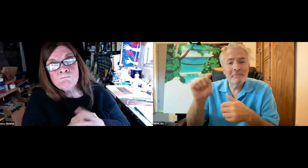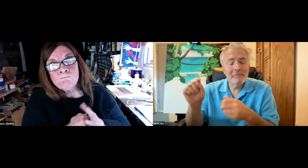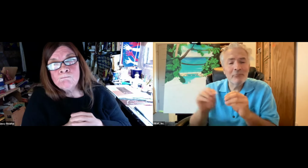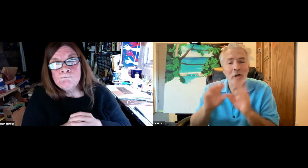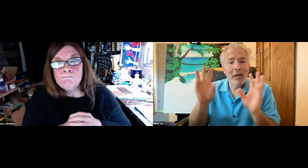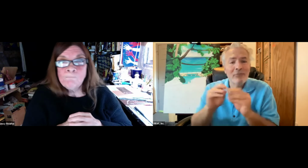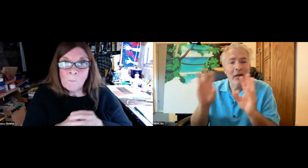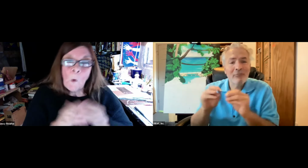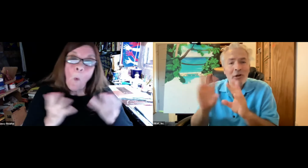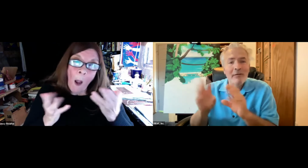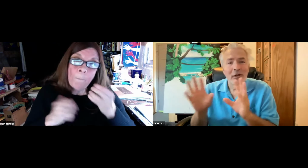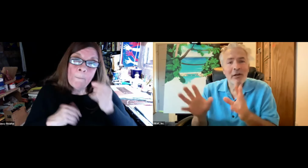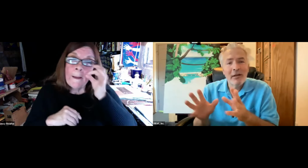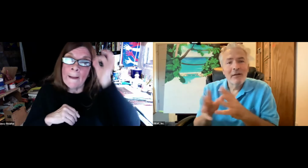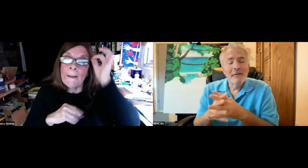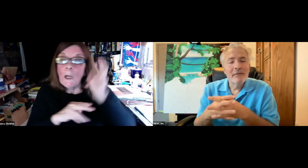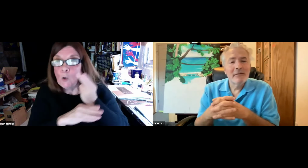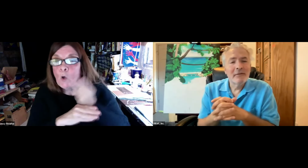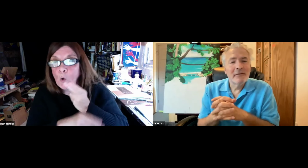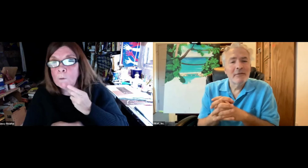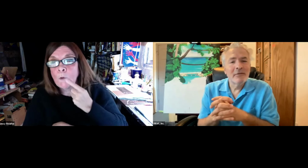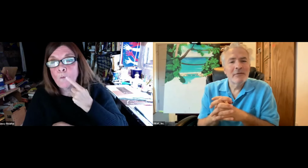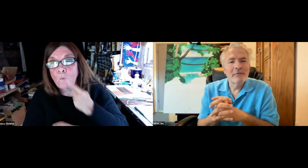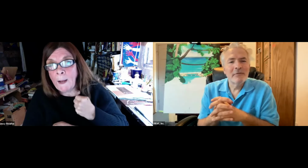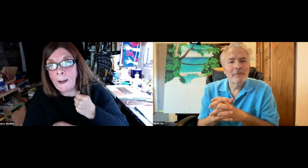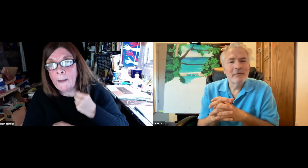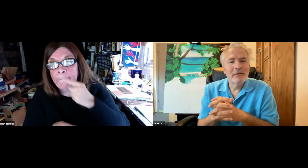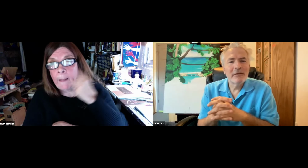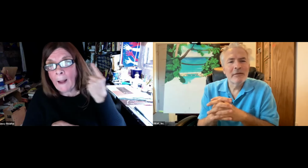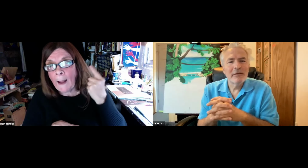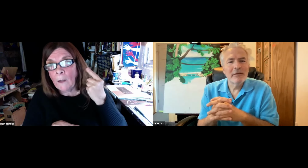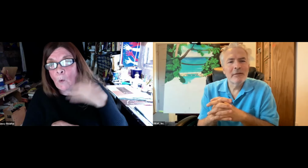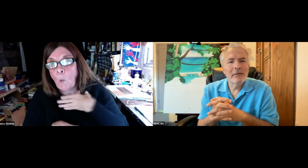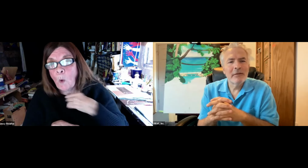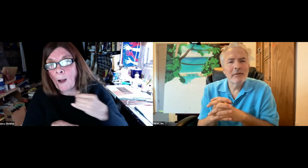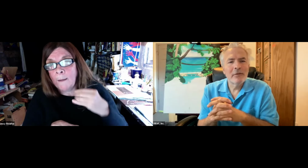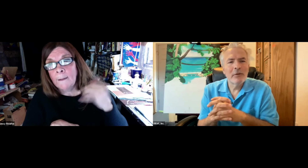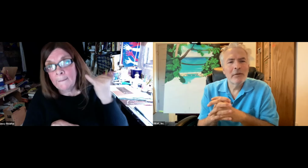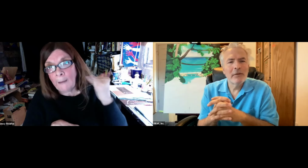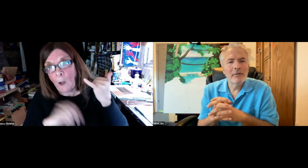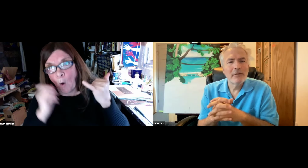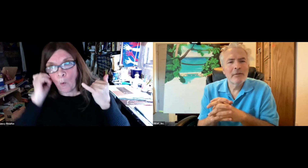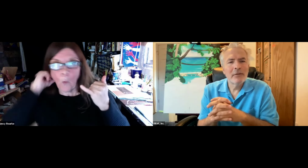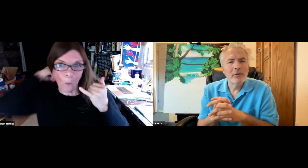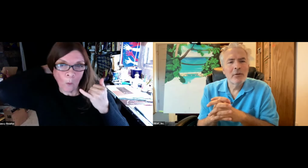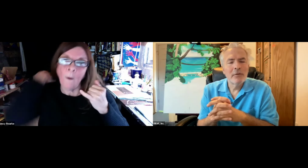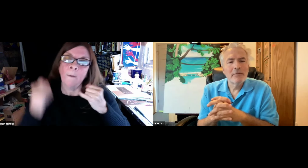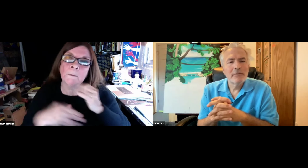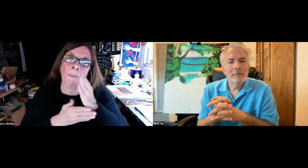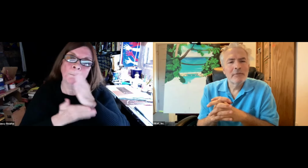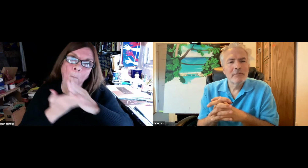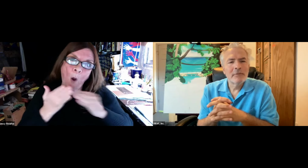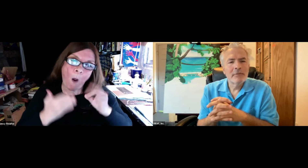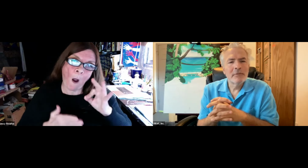it only related to Native things? Because you had a lot of Native things that were brightly colored. Well, colors that are